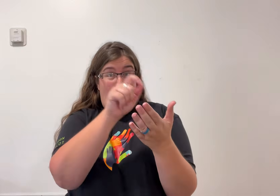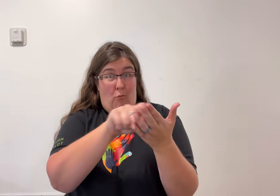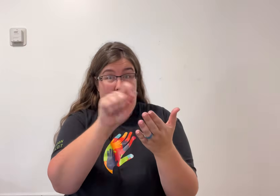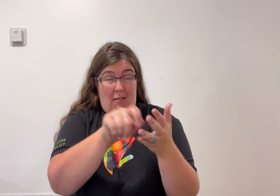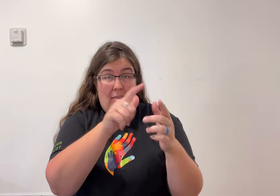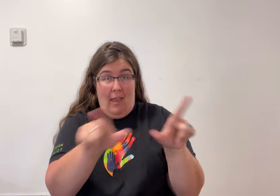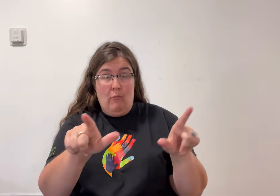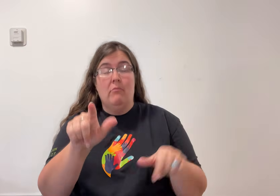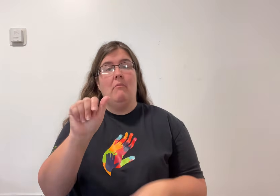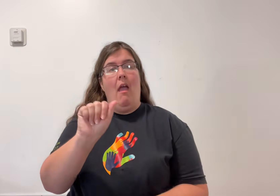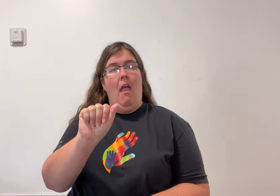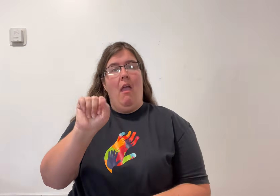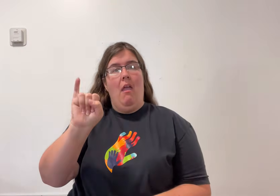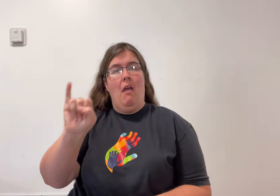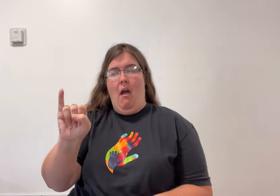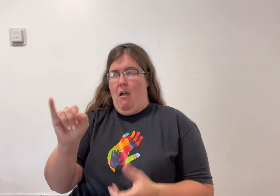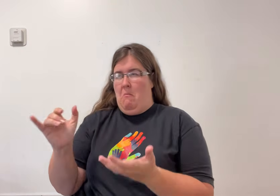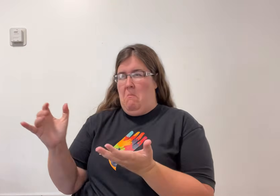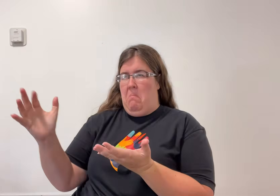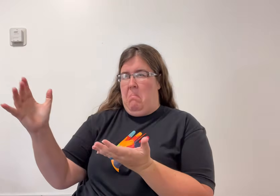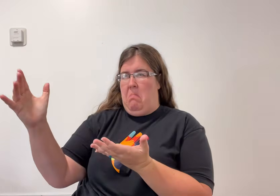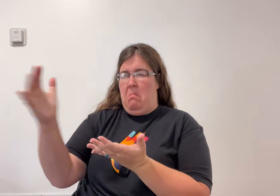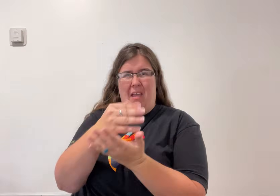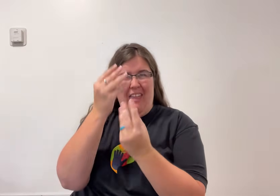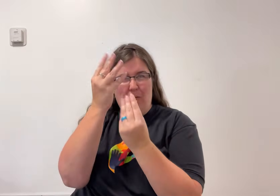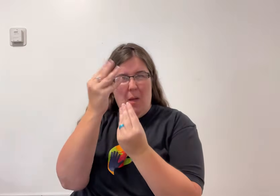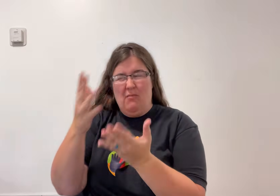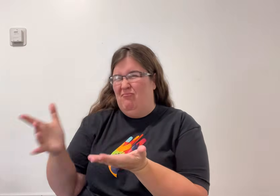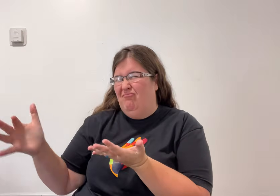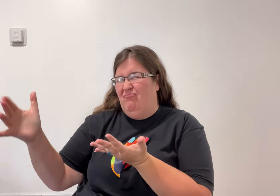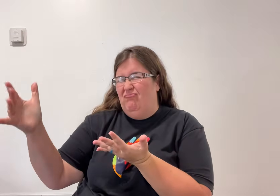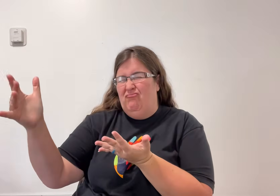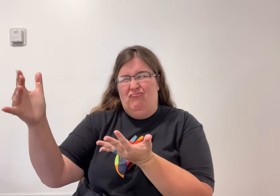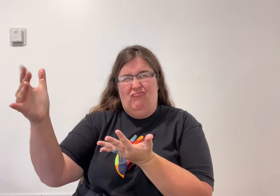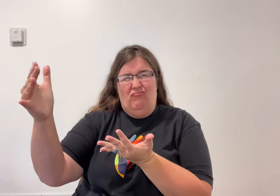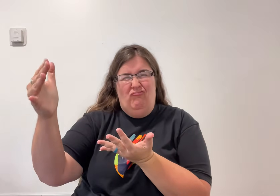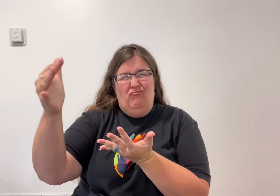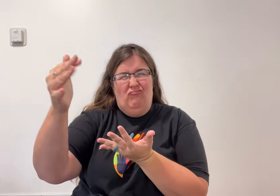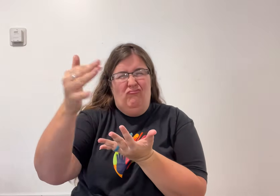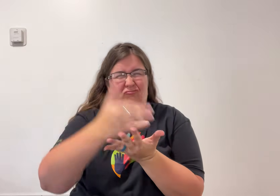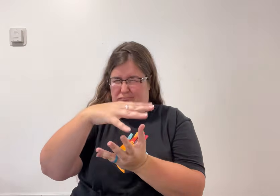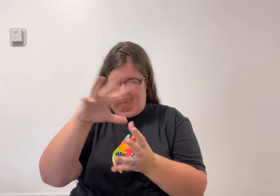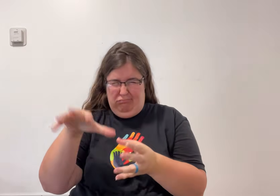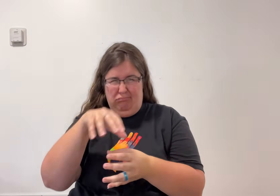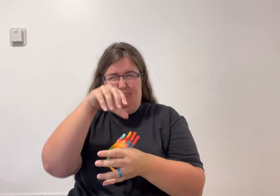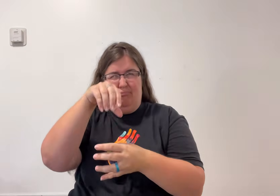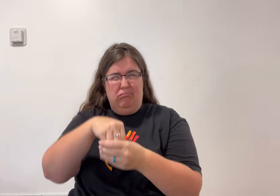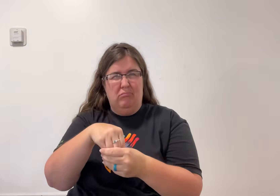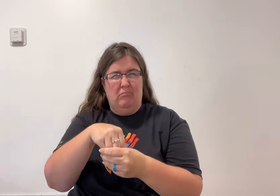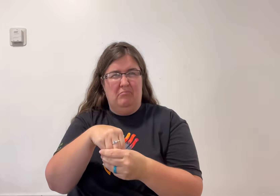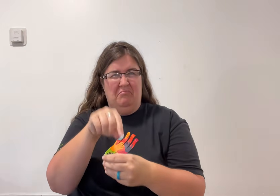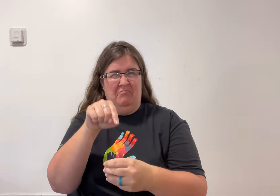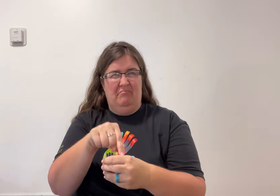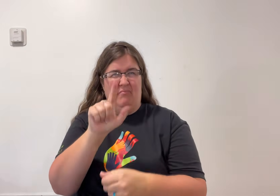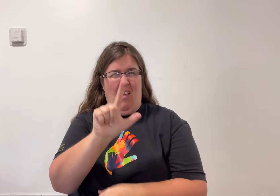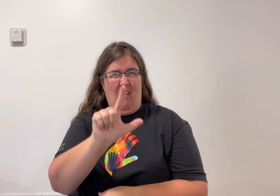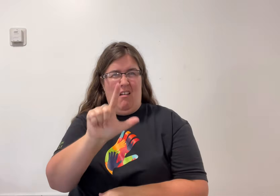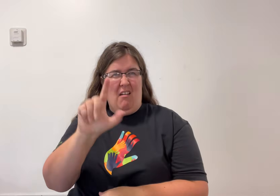With written languages, AI has gathered tons and tons of information to make large